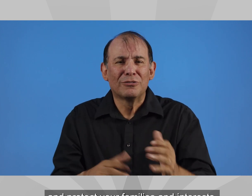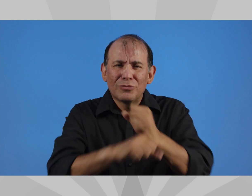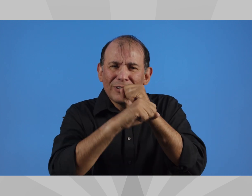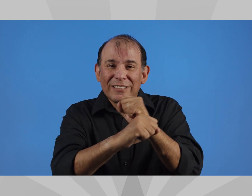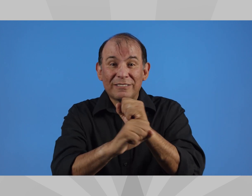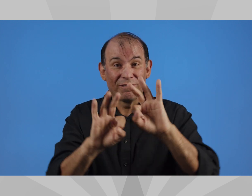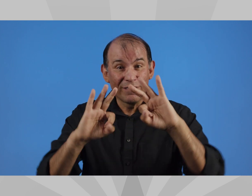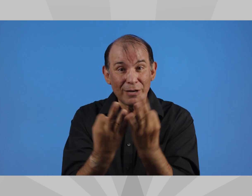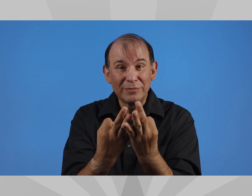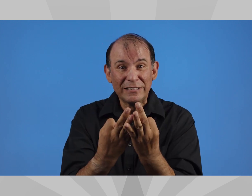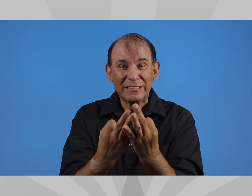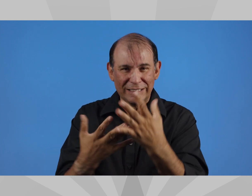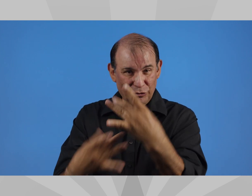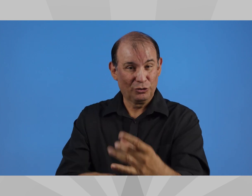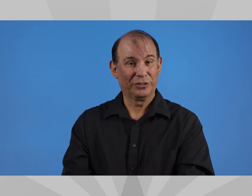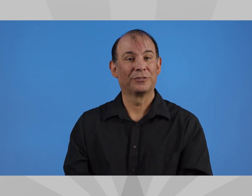interests.